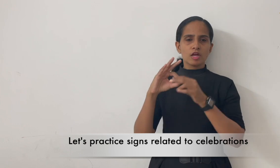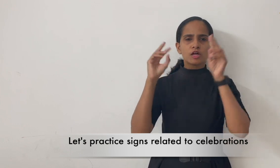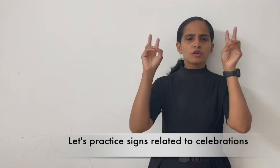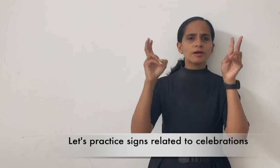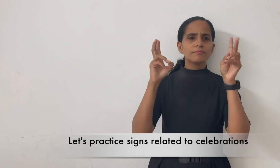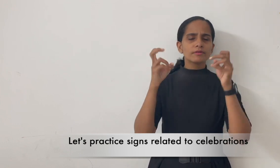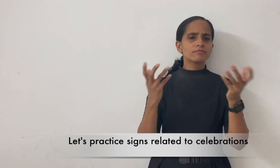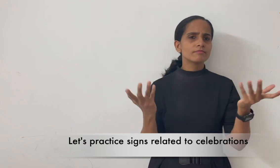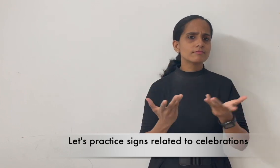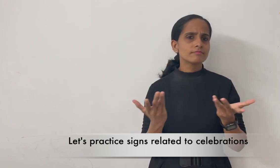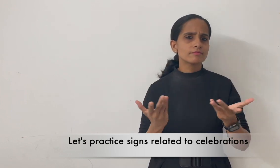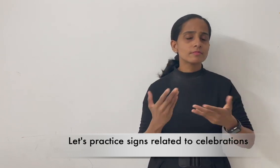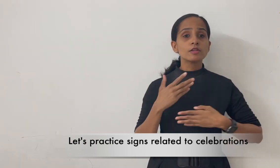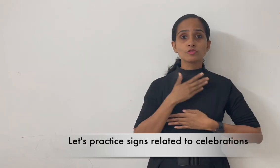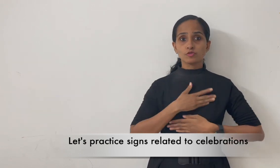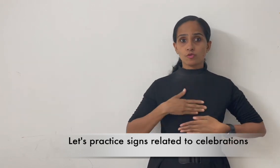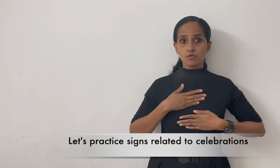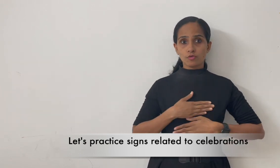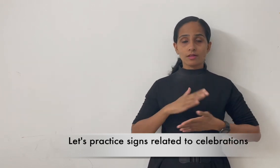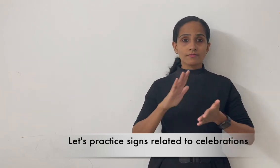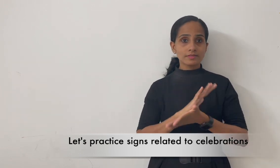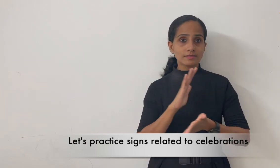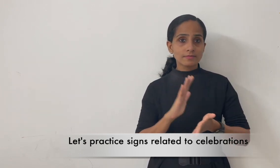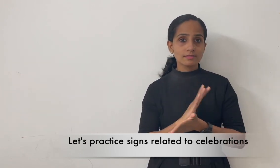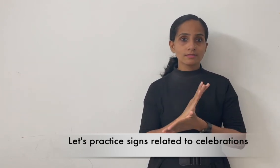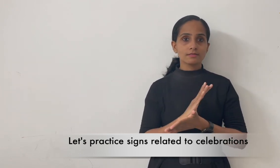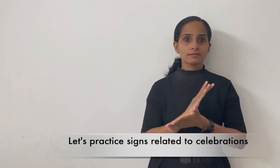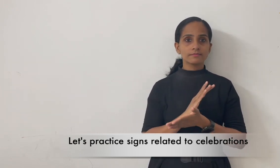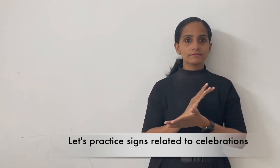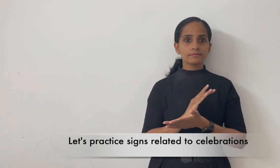Let's practice signs related to celebrations.